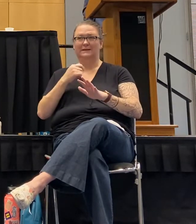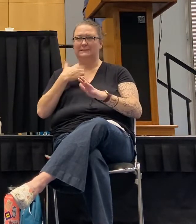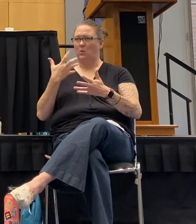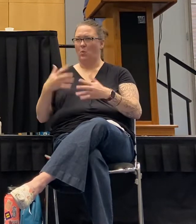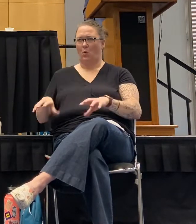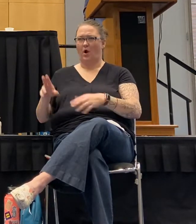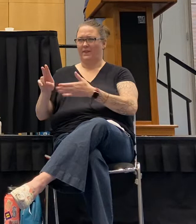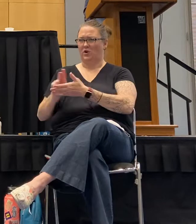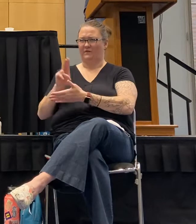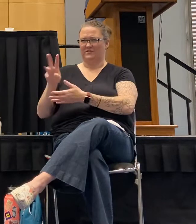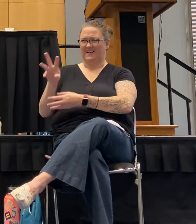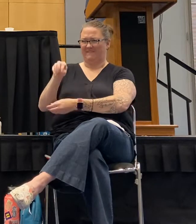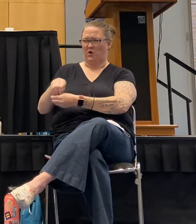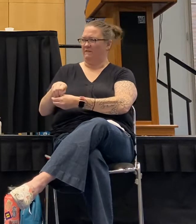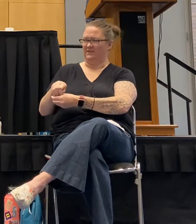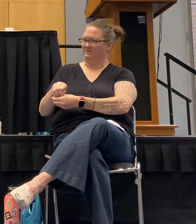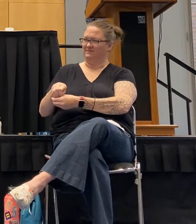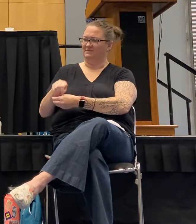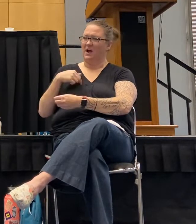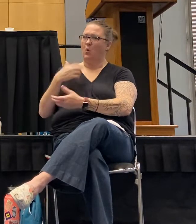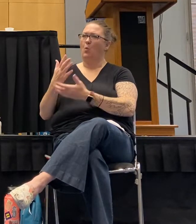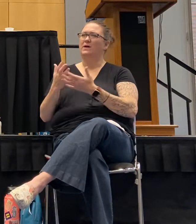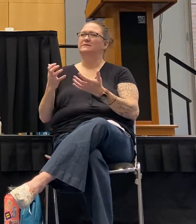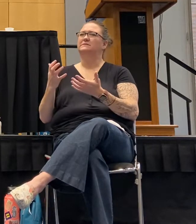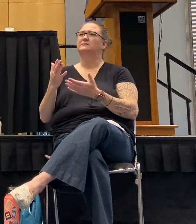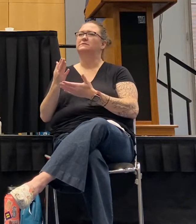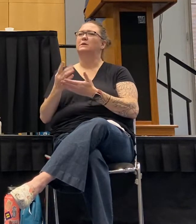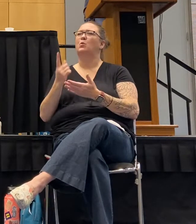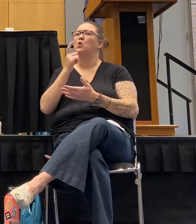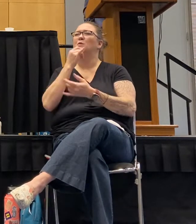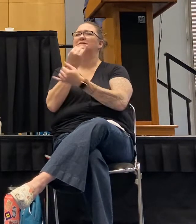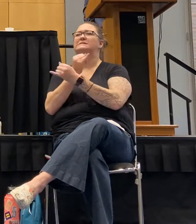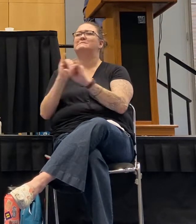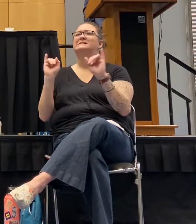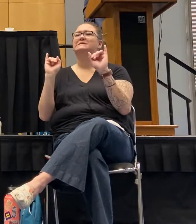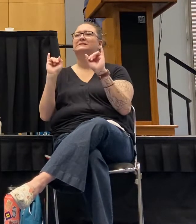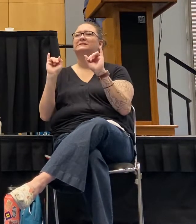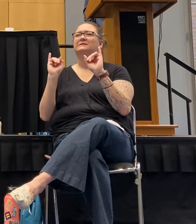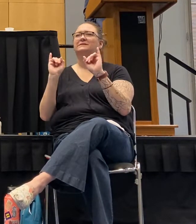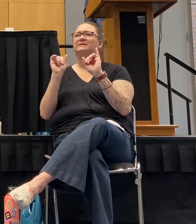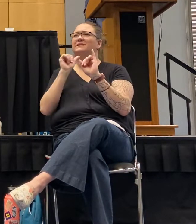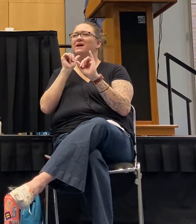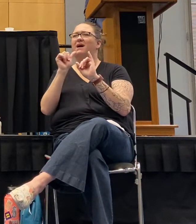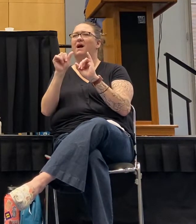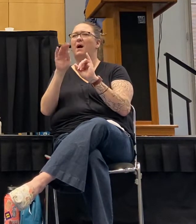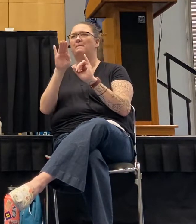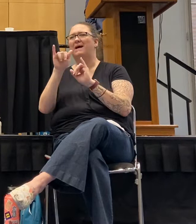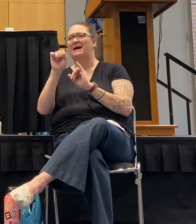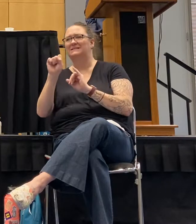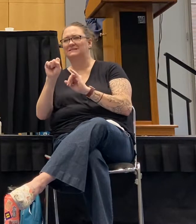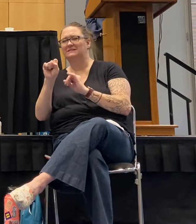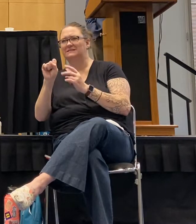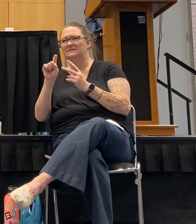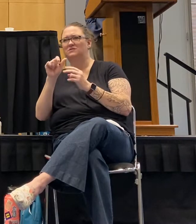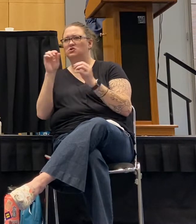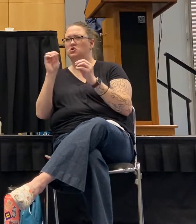the university involved. I wanted someone who was independent, unbiased. They didn't have any stake in the